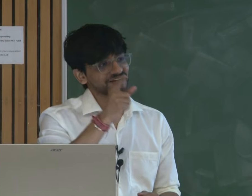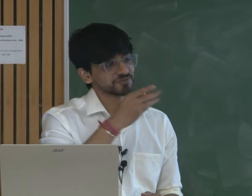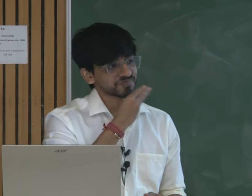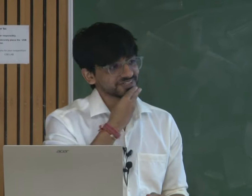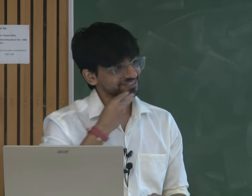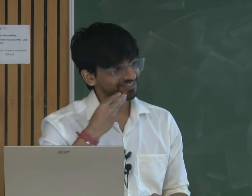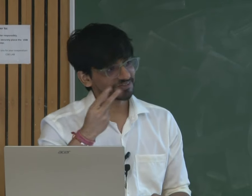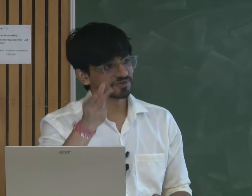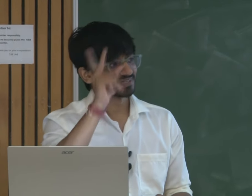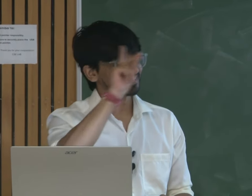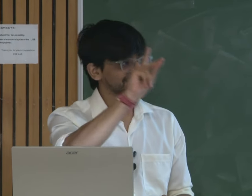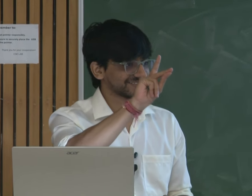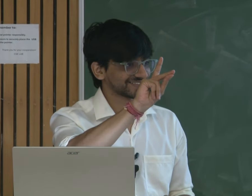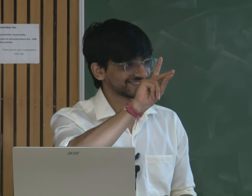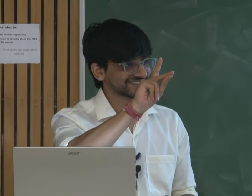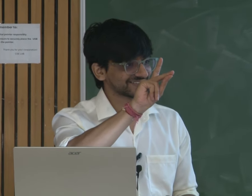Can you please repeat it again?